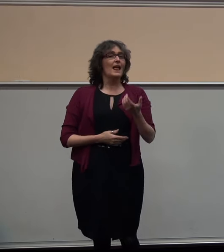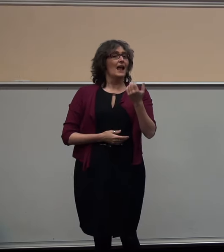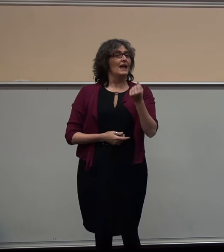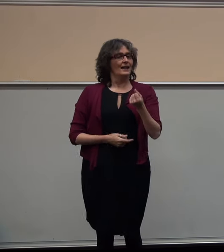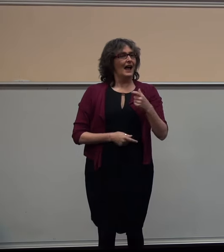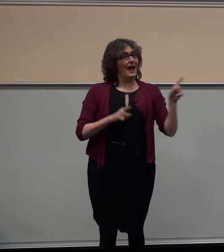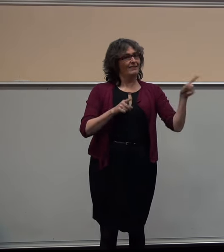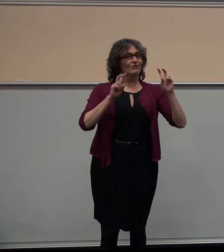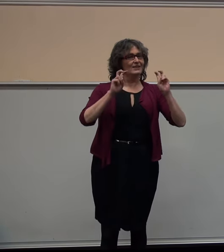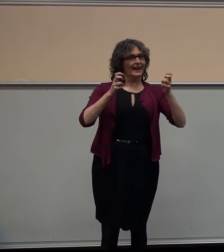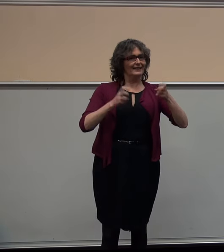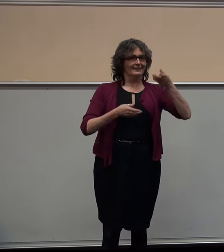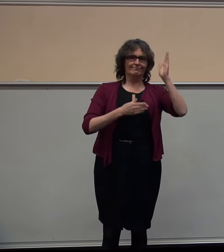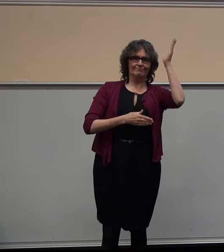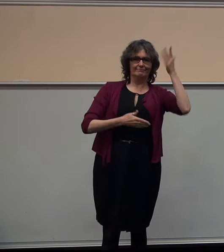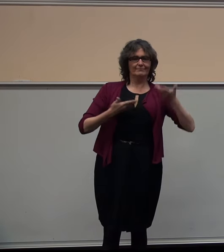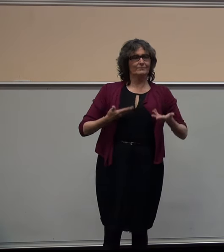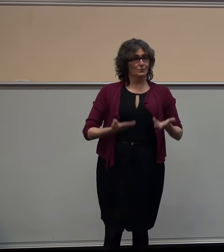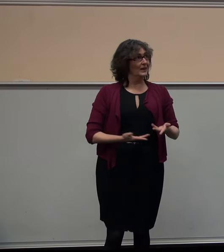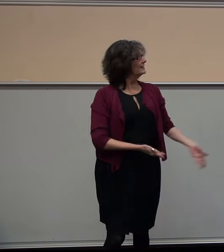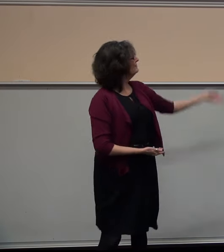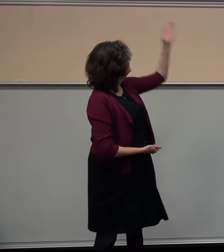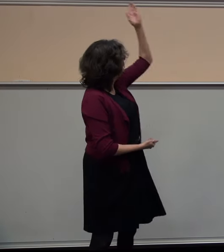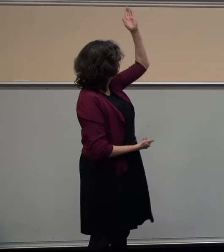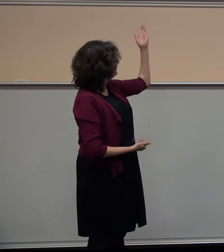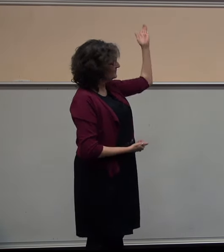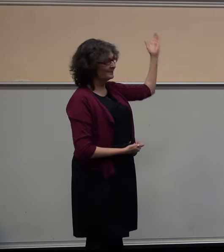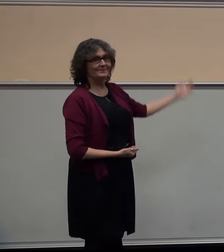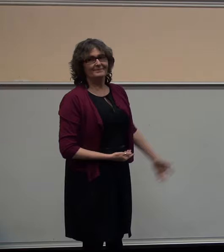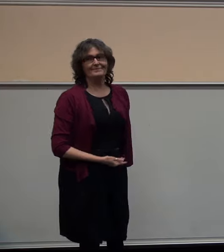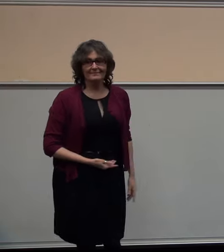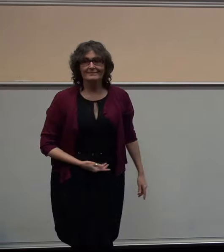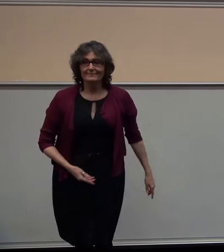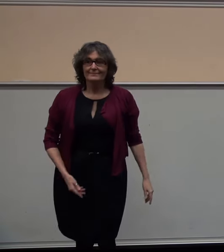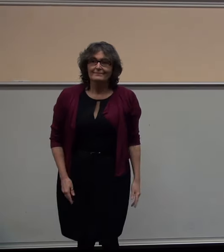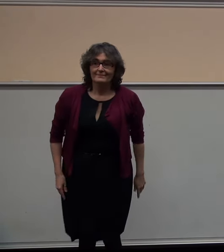Performance, an Instance of Intercultural Miscommunication.